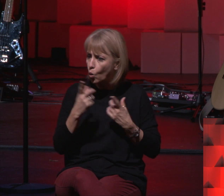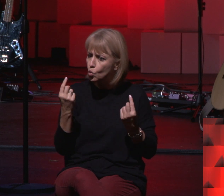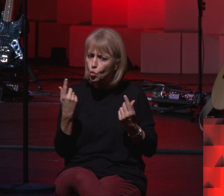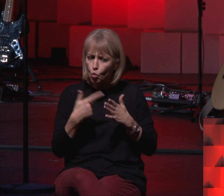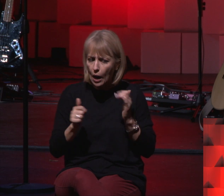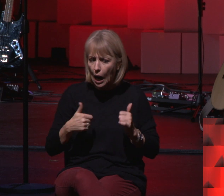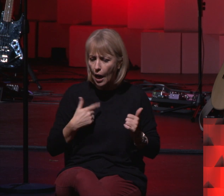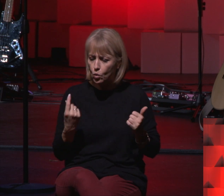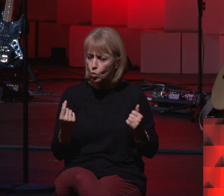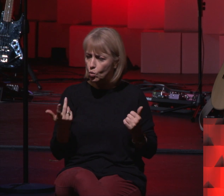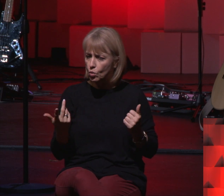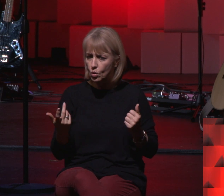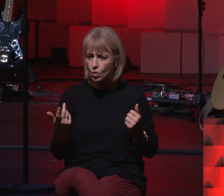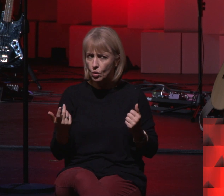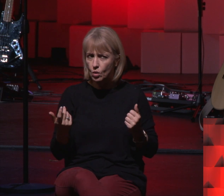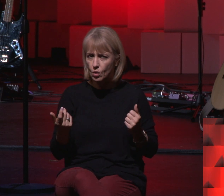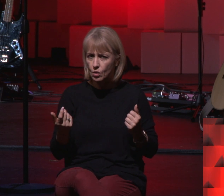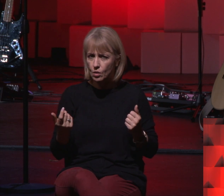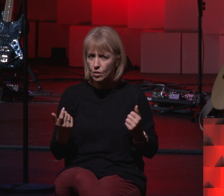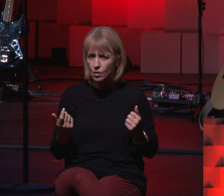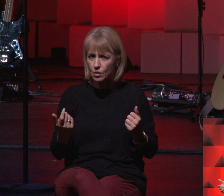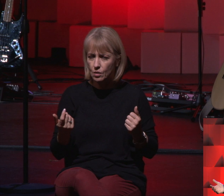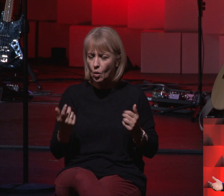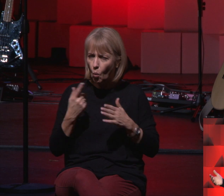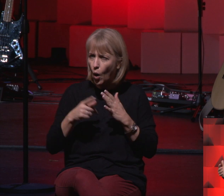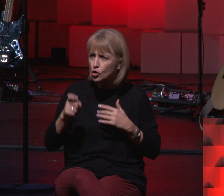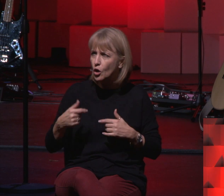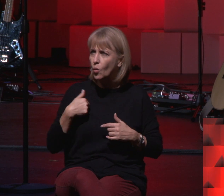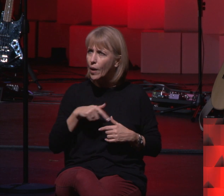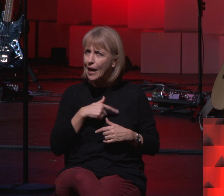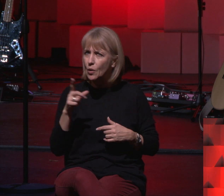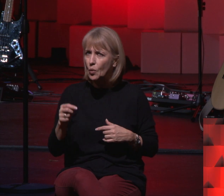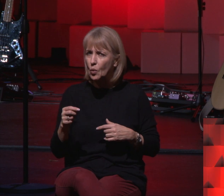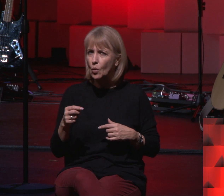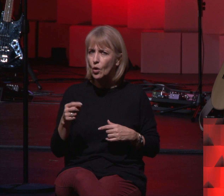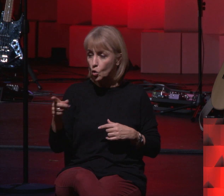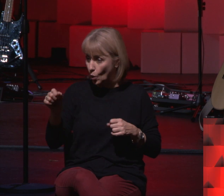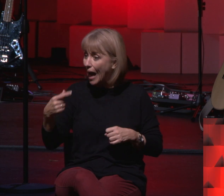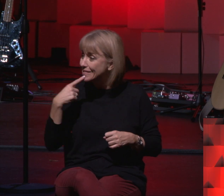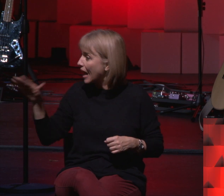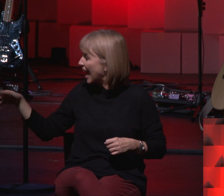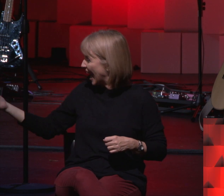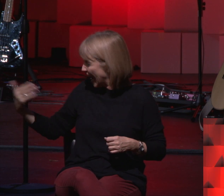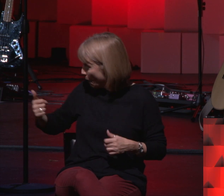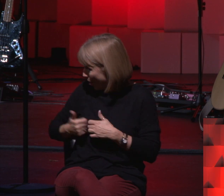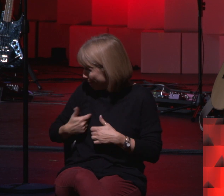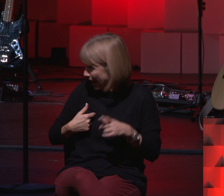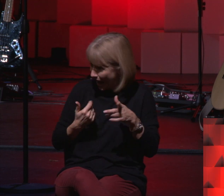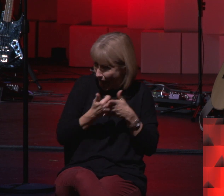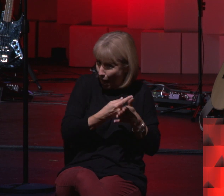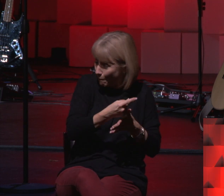life, what should you do? And you reach out to others and say, come along with me and help us meet this need